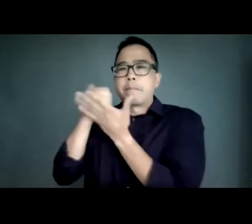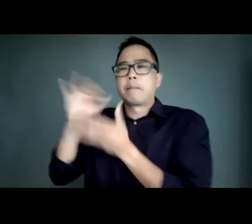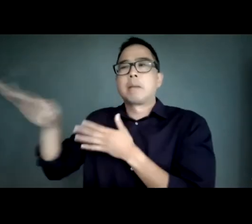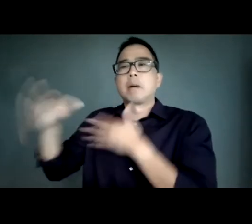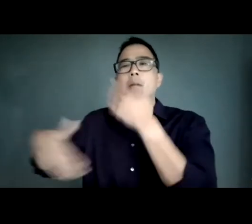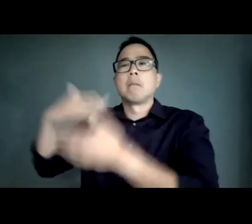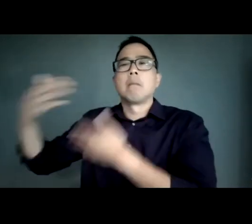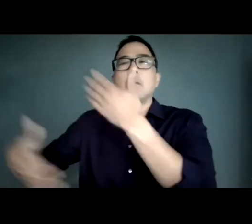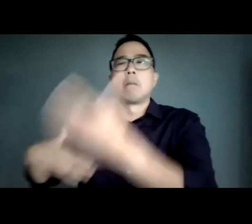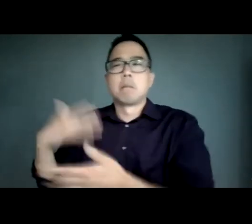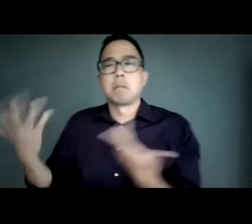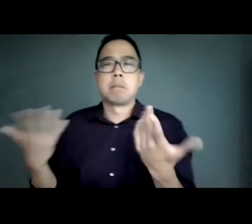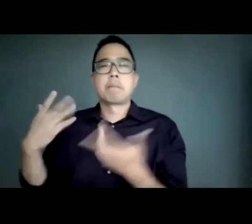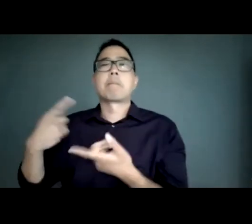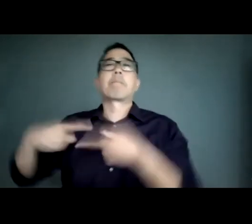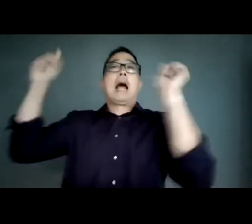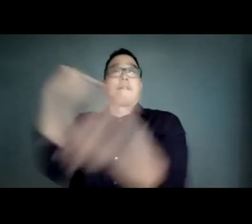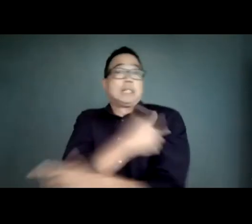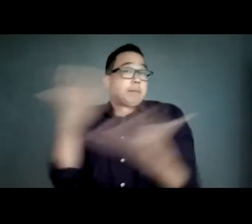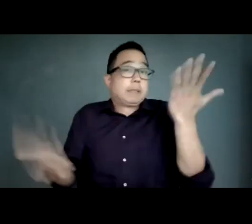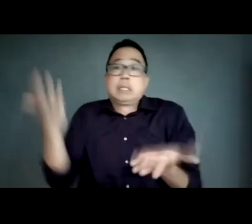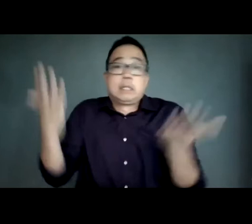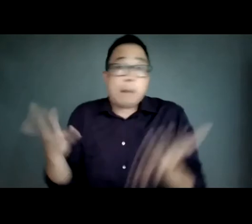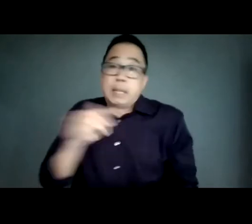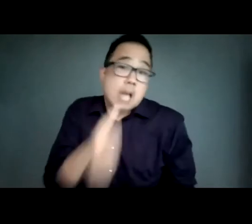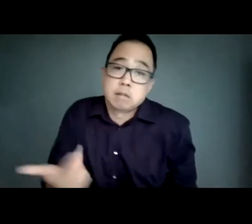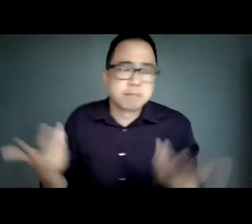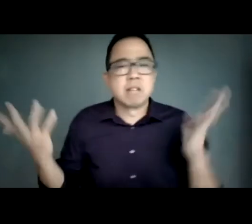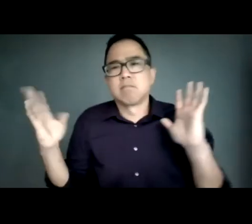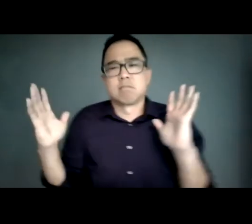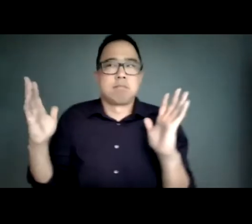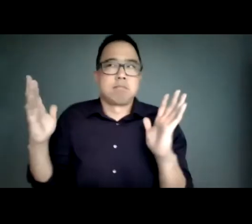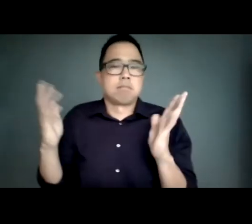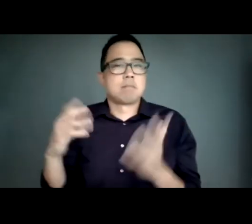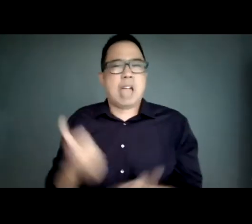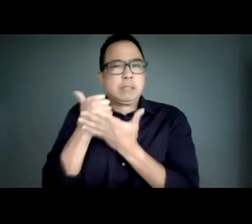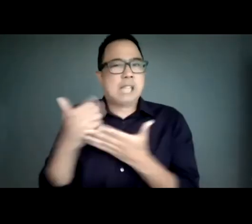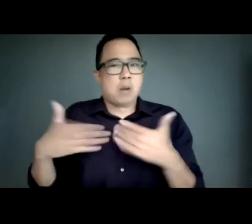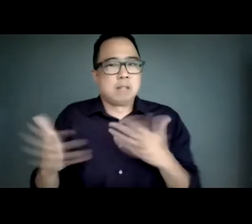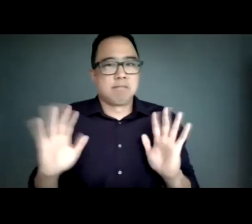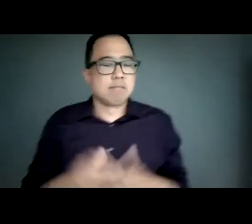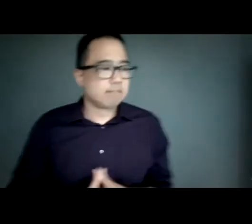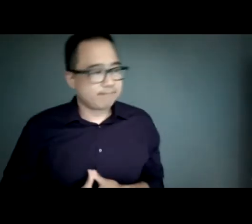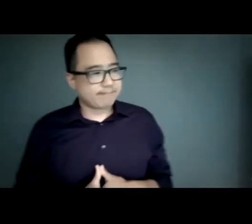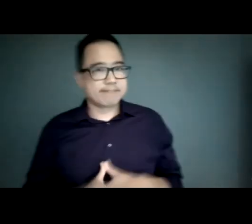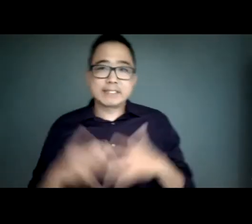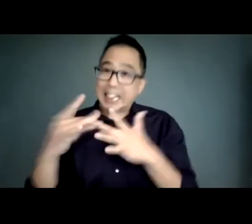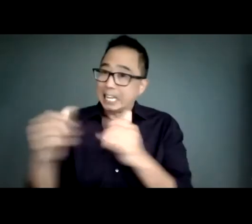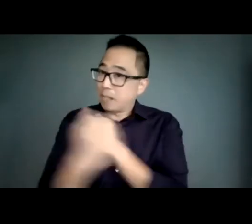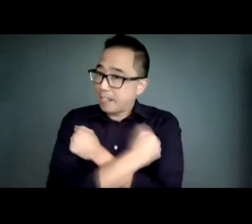vaccinated. And, you know, you can give them a couple, you know, pointers here and there. Maybe they ultimately will get vaccinated.